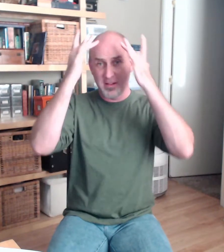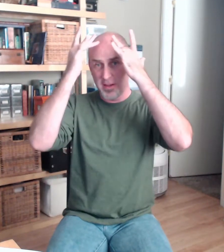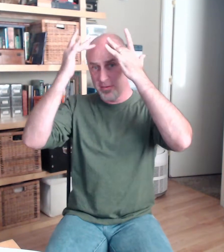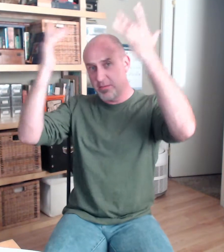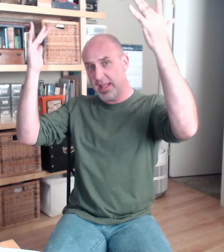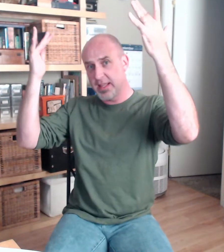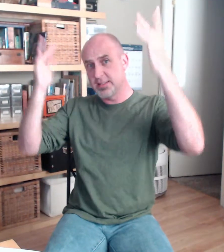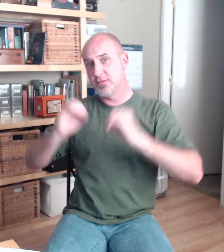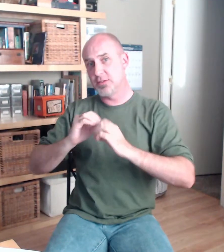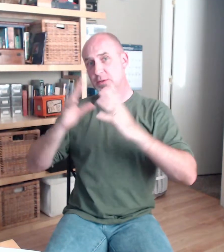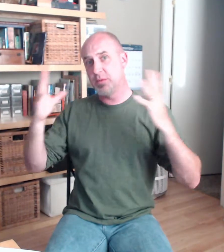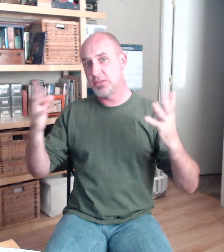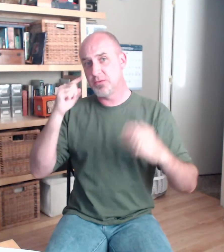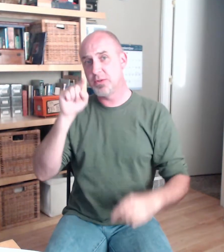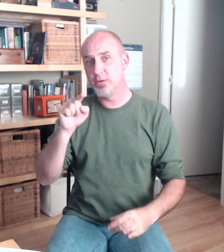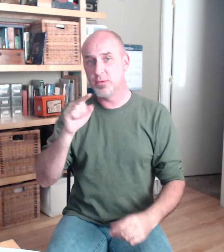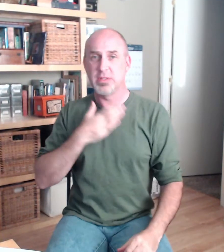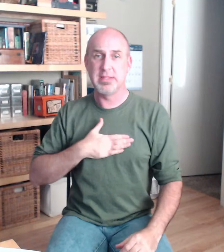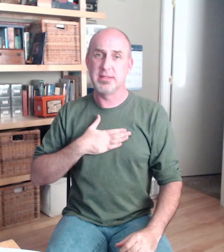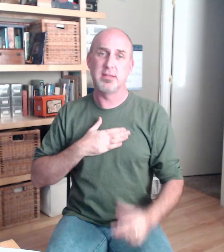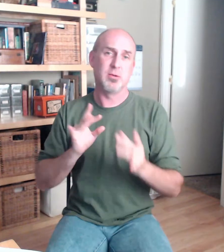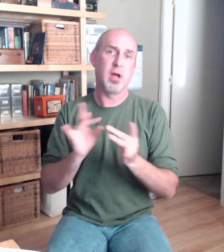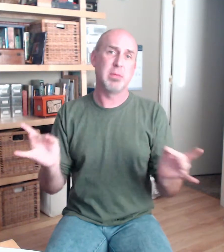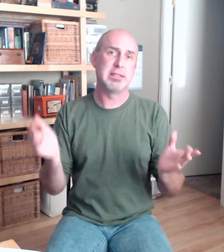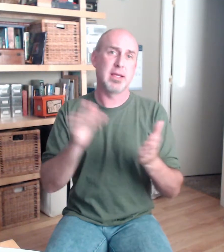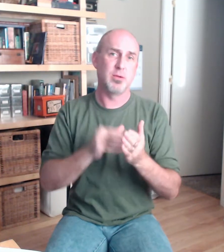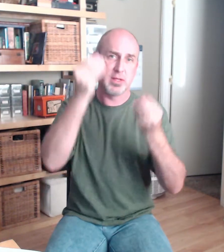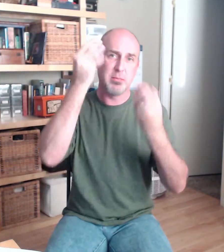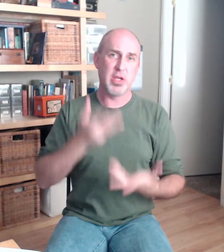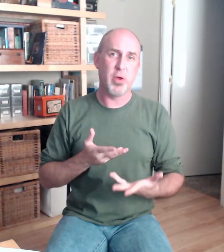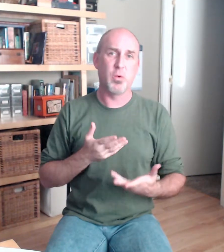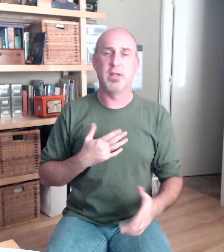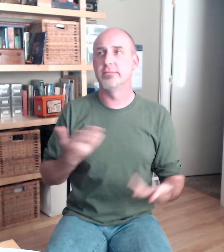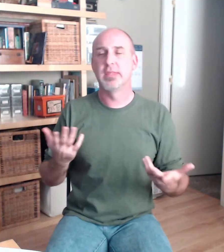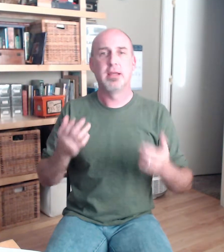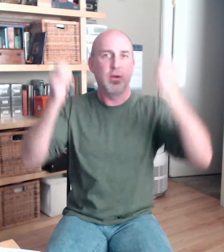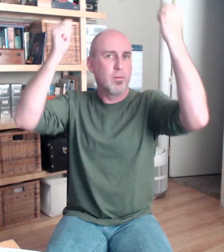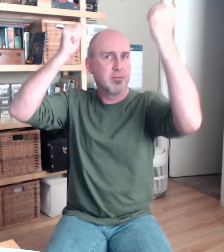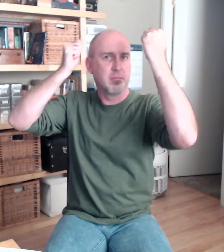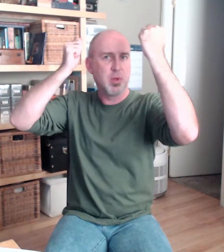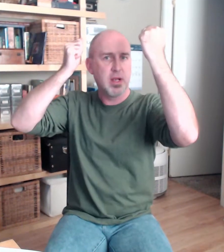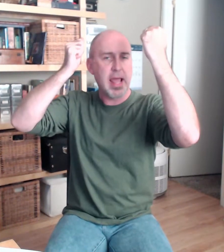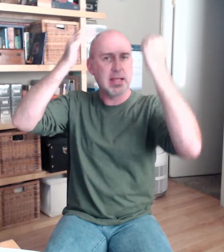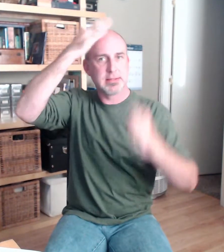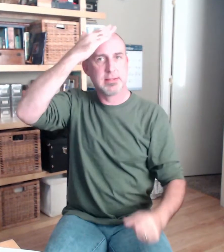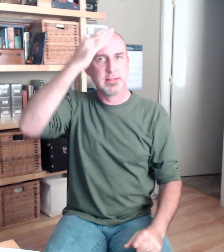glare from the head is ever too much for you, please, comments again. You can let me know, and I'll, put on a hat,